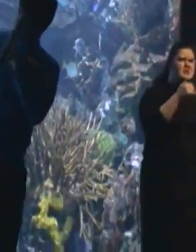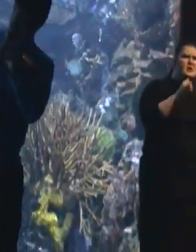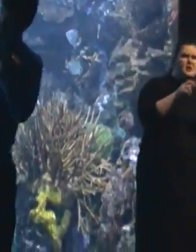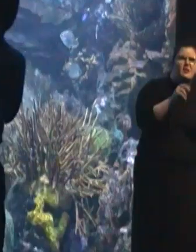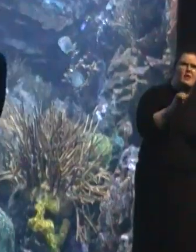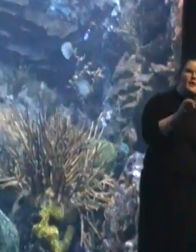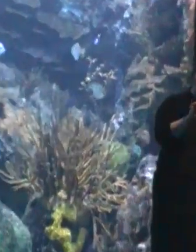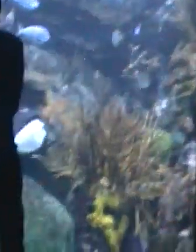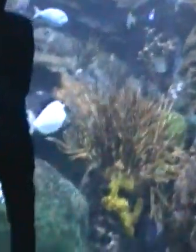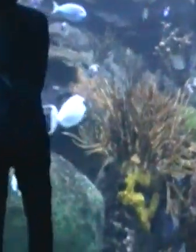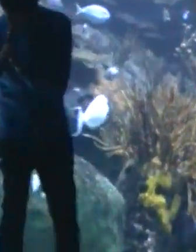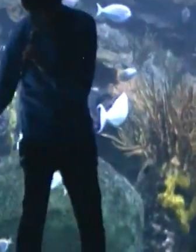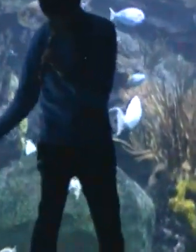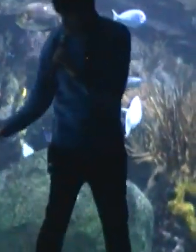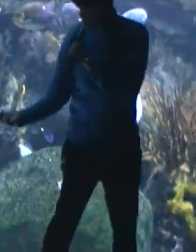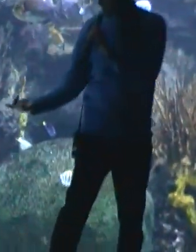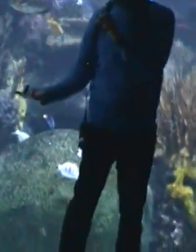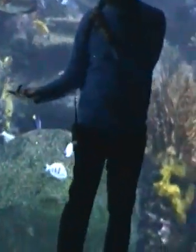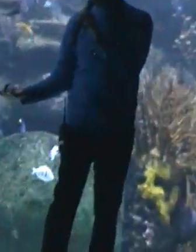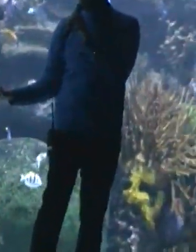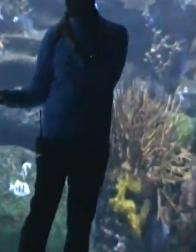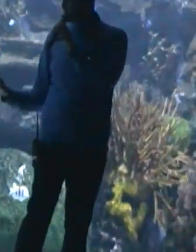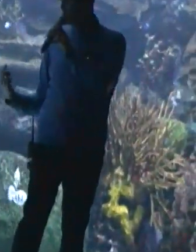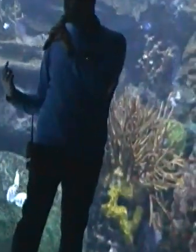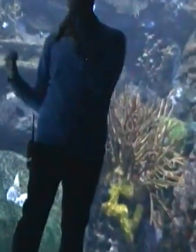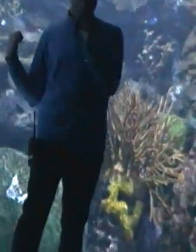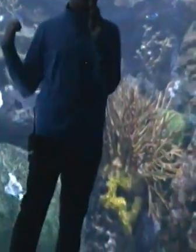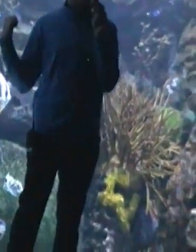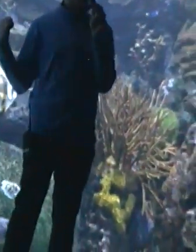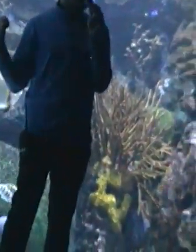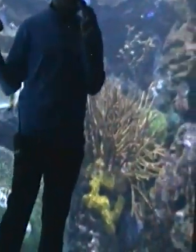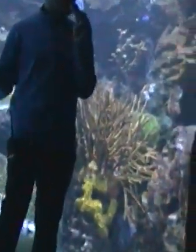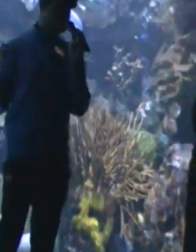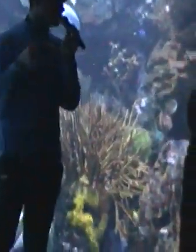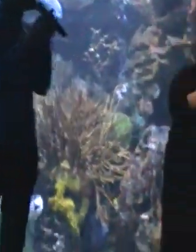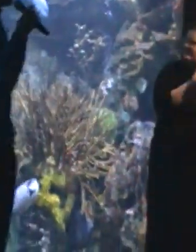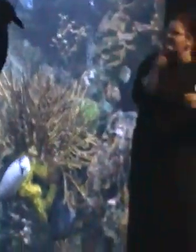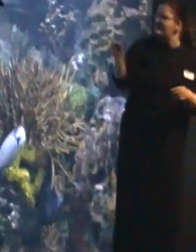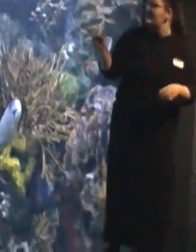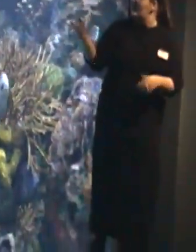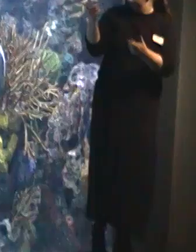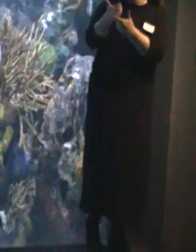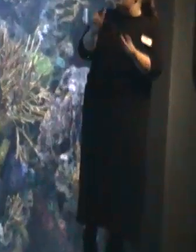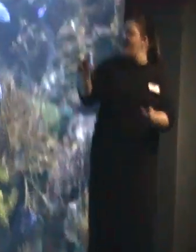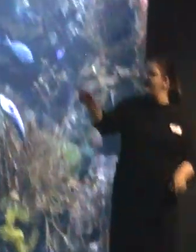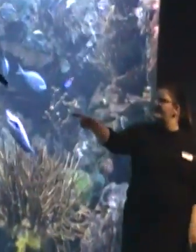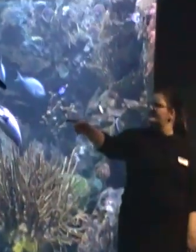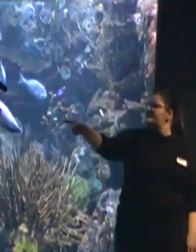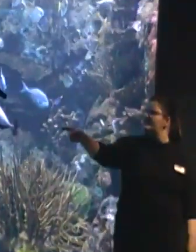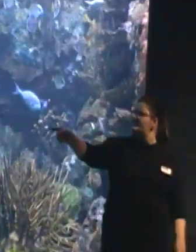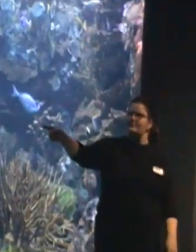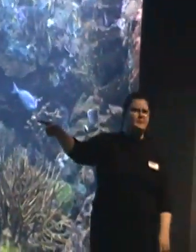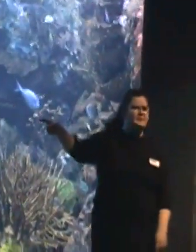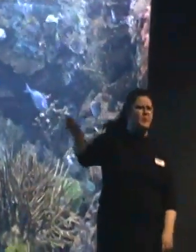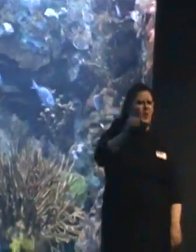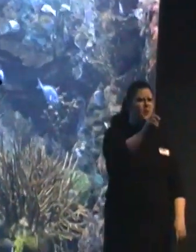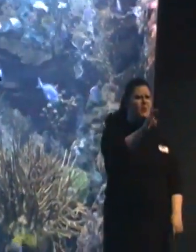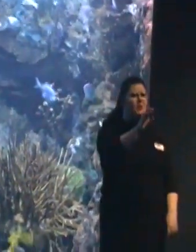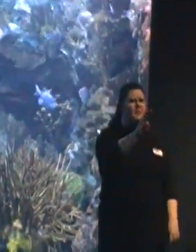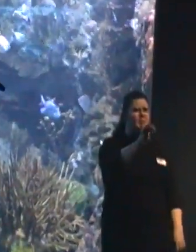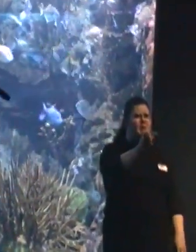We also have these big guys here, which also is named after another animal. That is a orbital